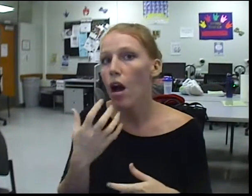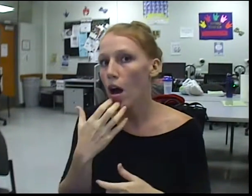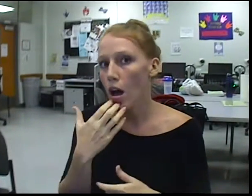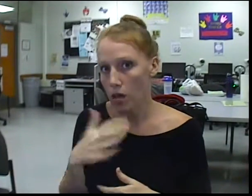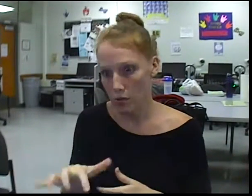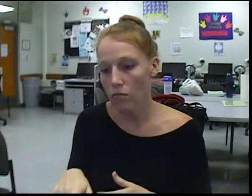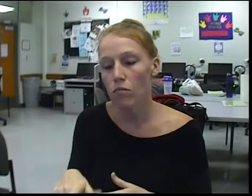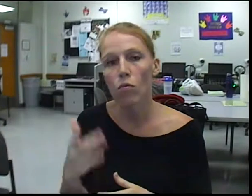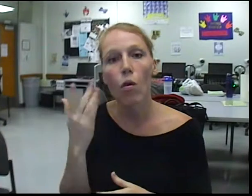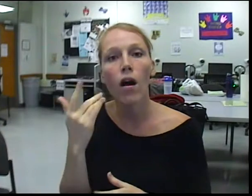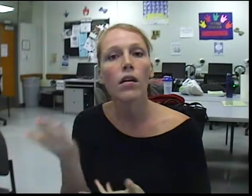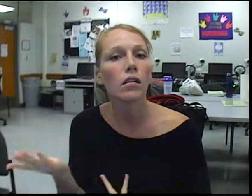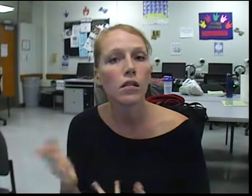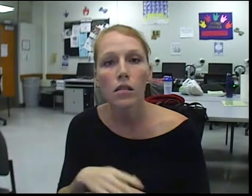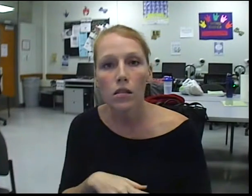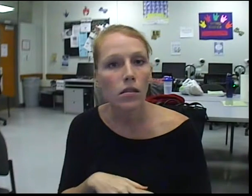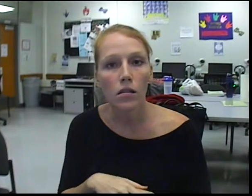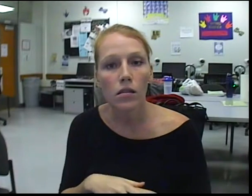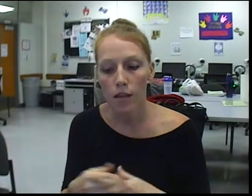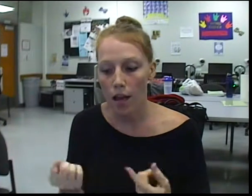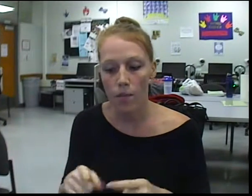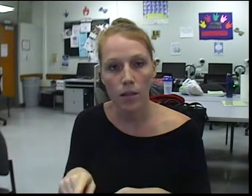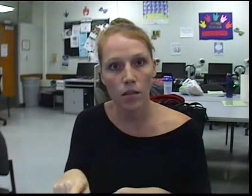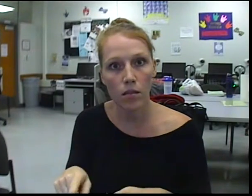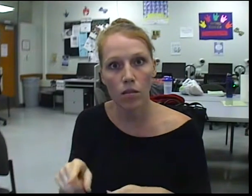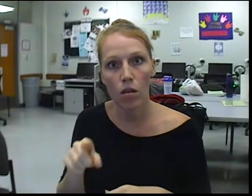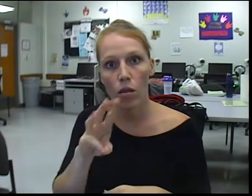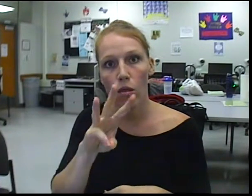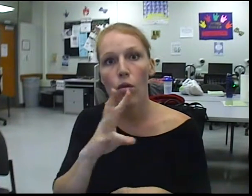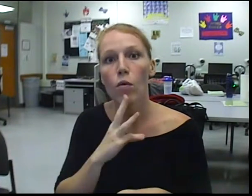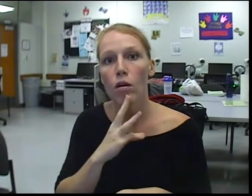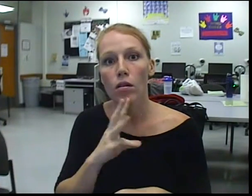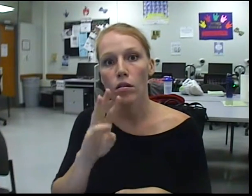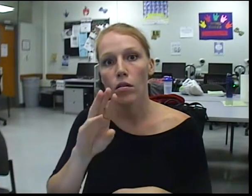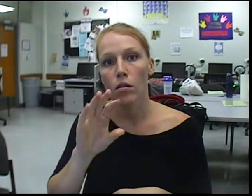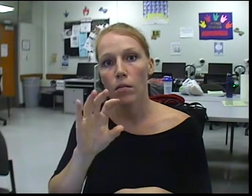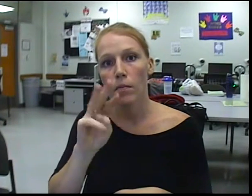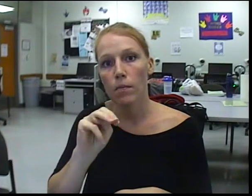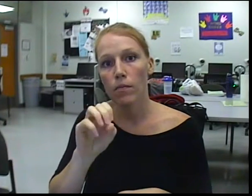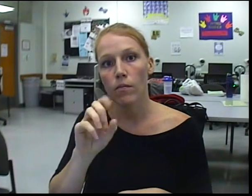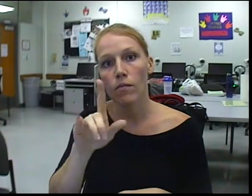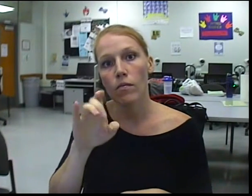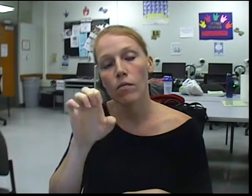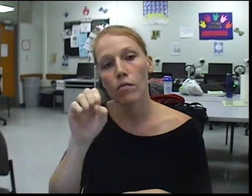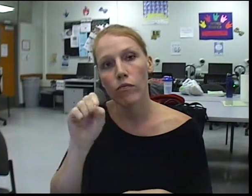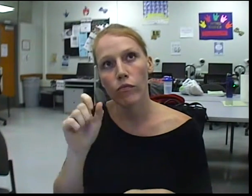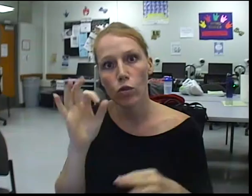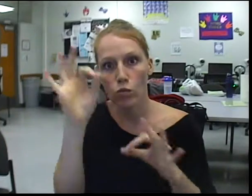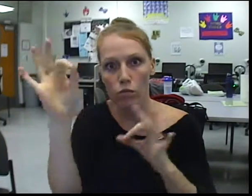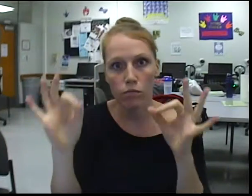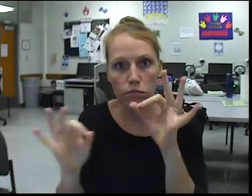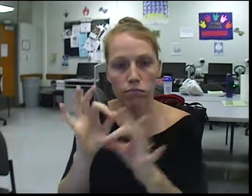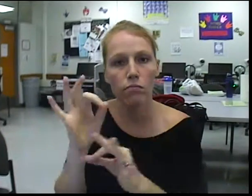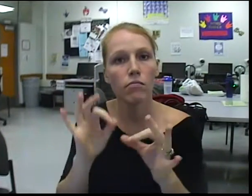What's happening to those water molecules in hot water versus cold water? It has to do with speed. What? They move